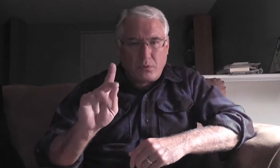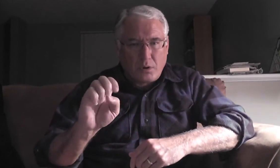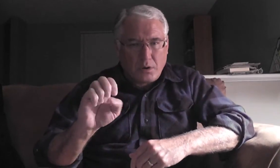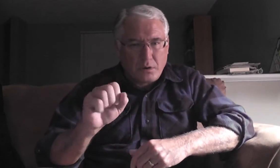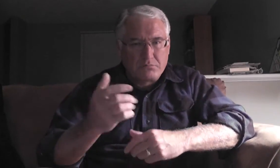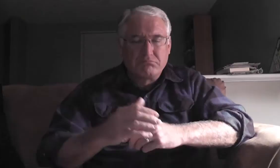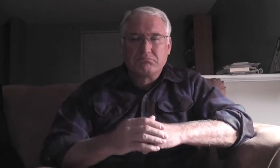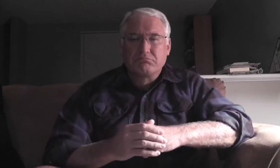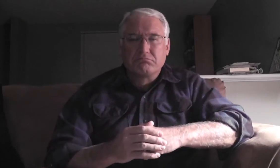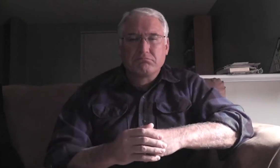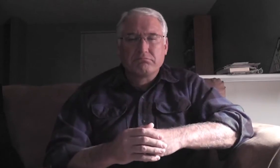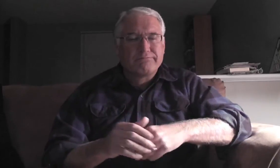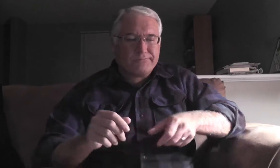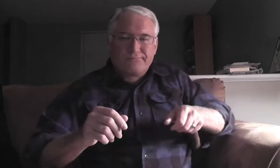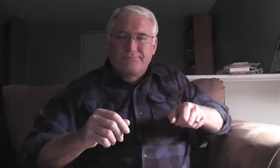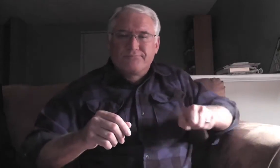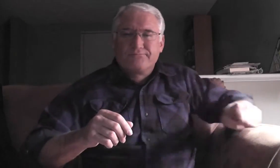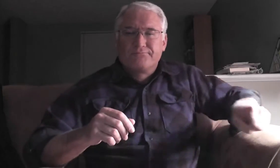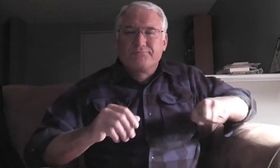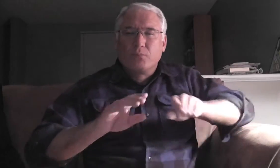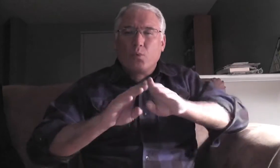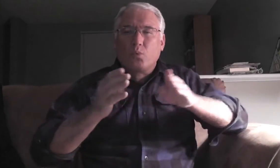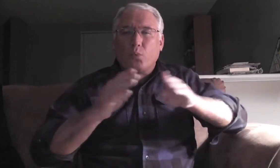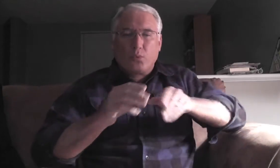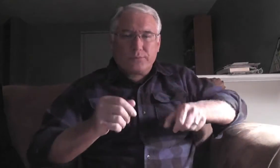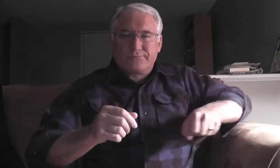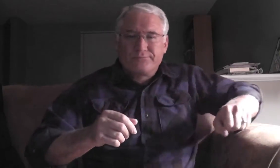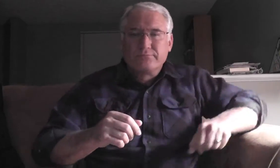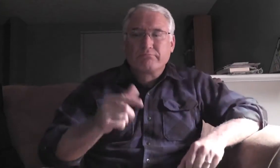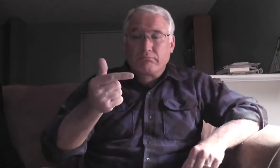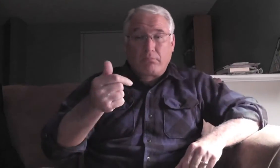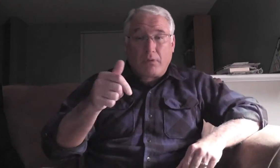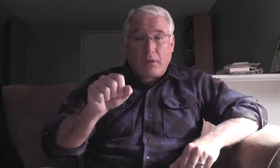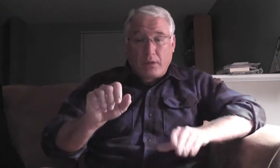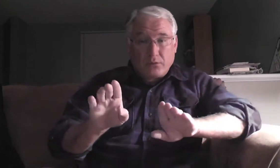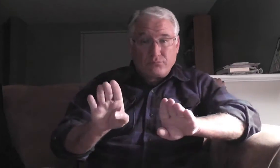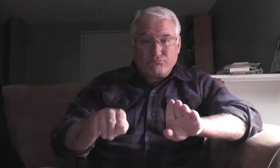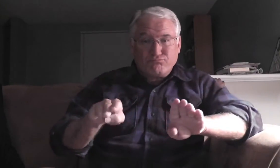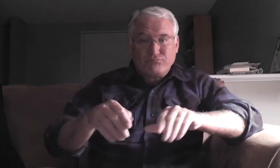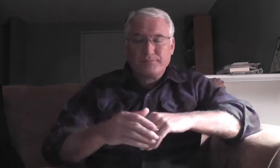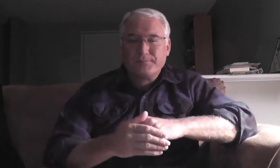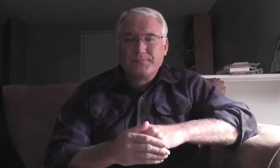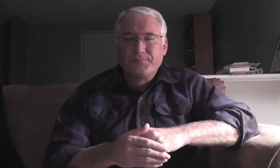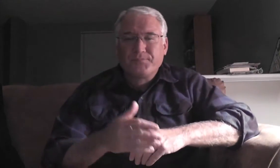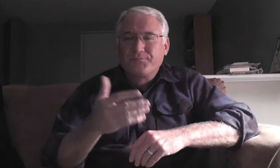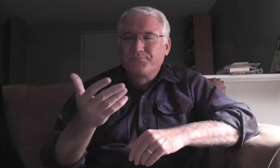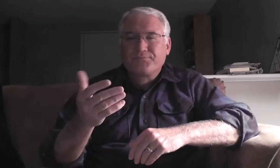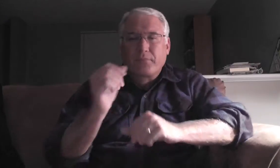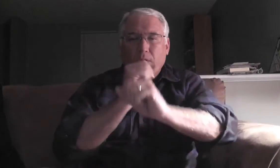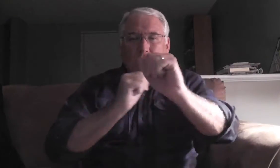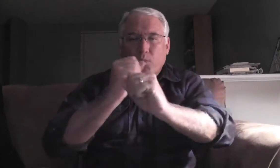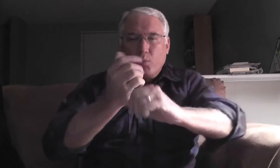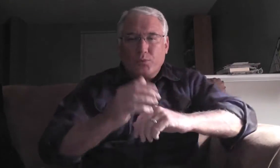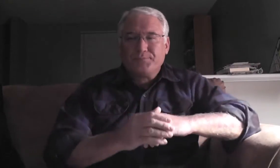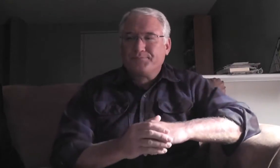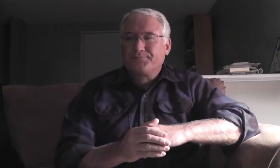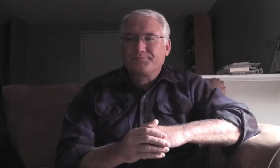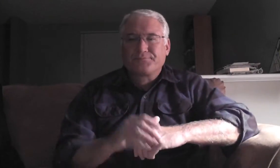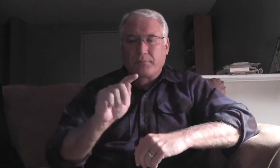The brakes, the doors, the gas pedal, the